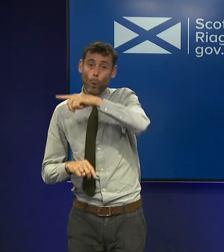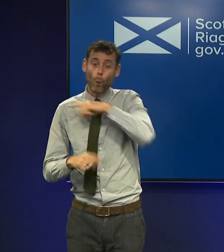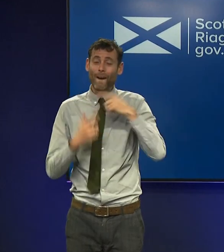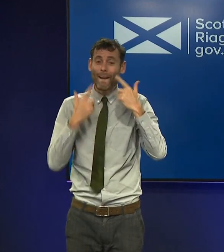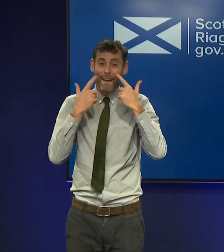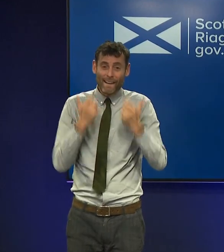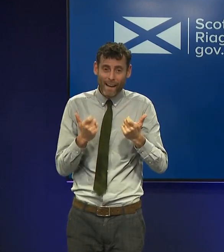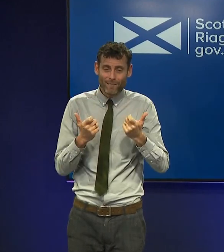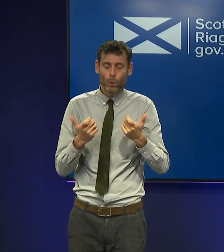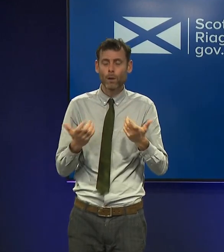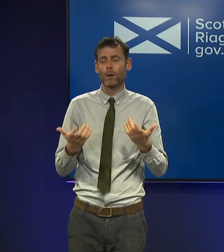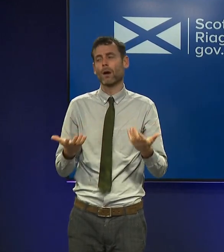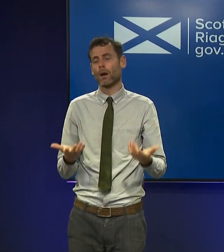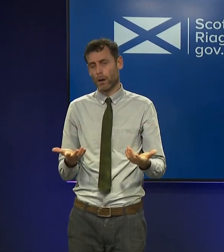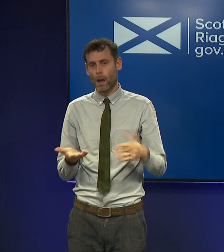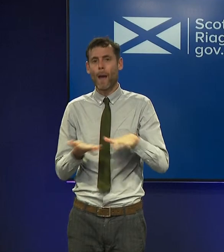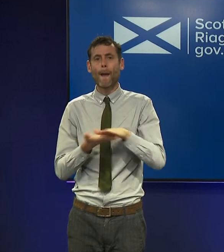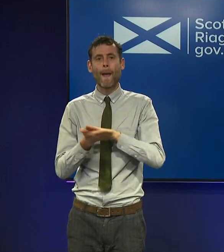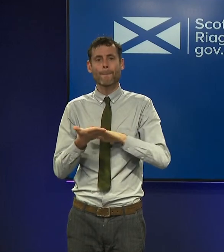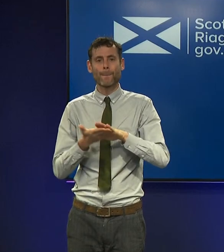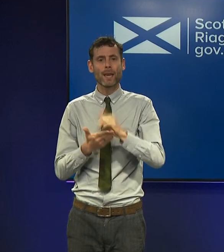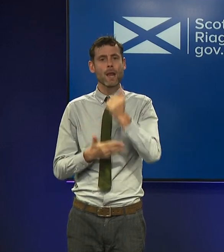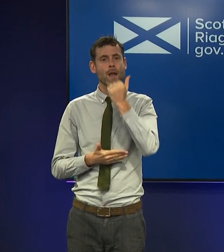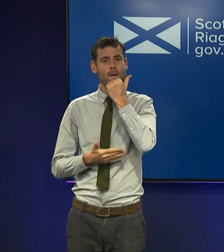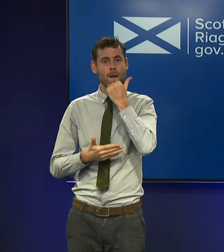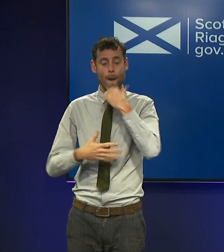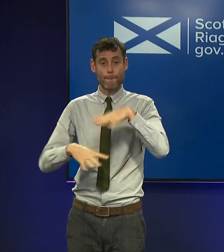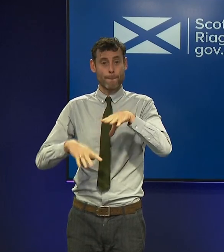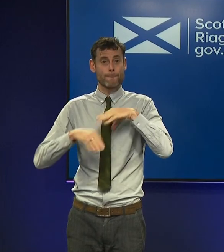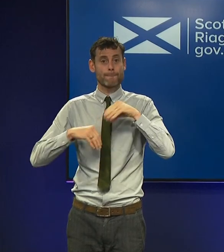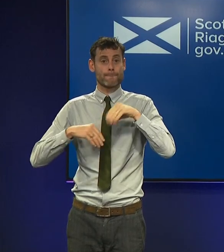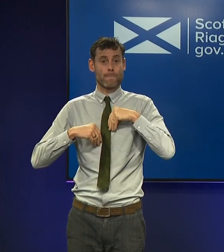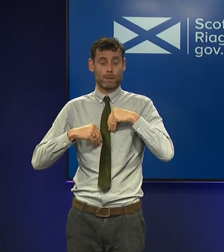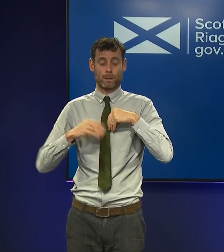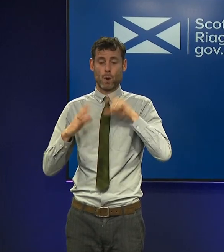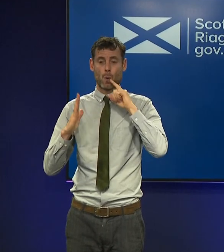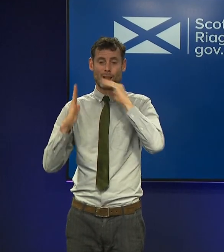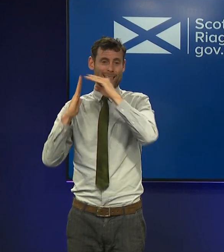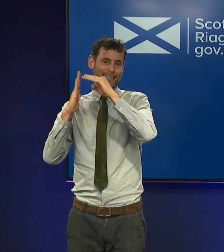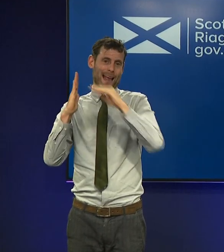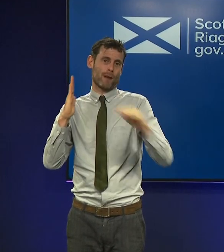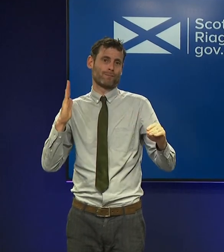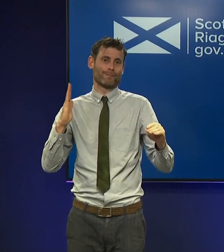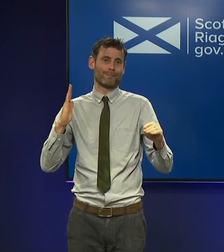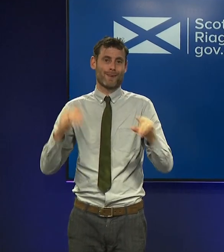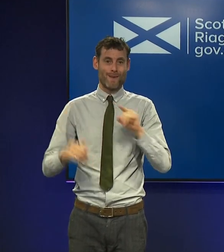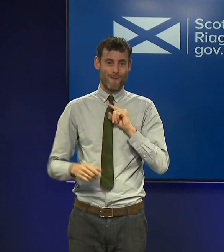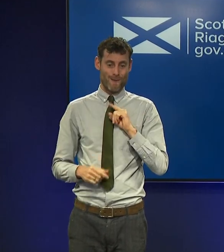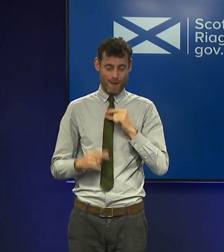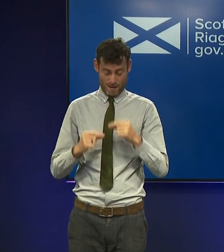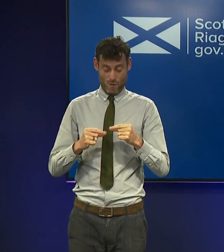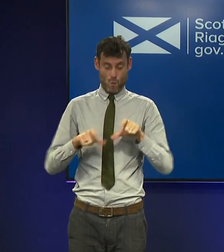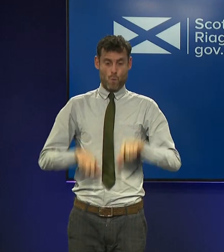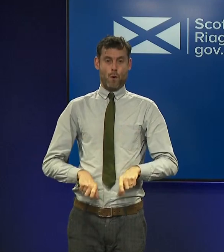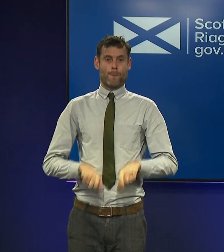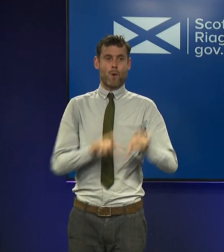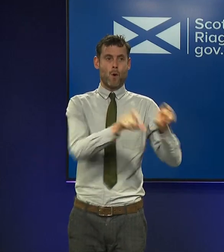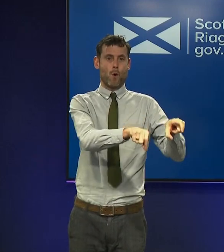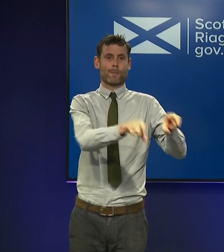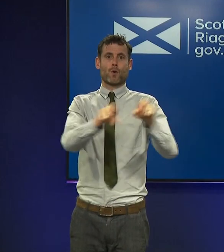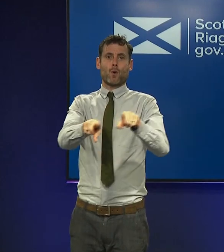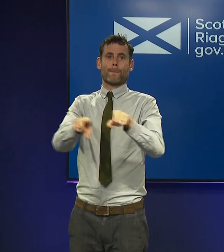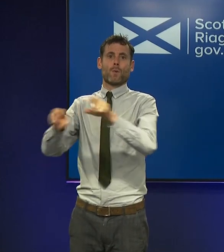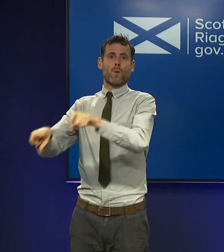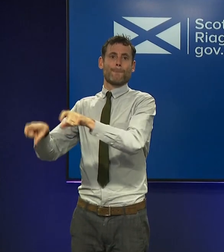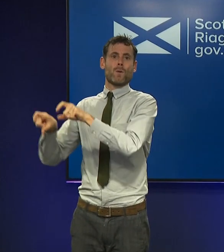a massive downward impact on transmission, because we'll be cutting off so many opportunities for the virus to spread. So that's a